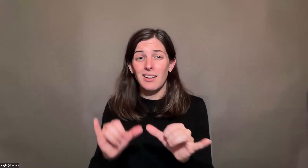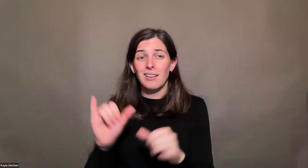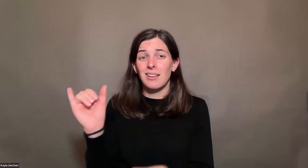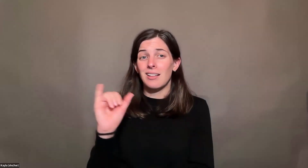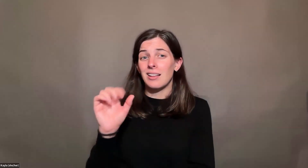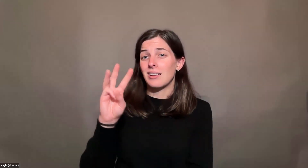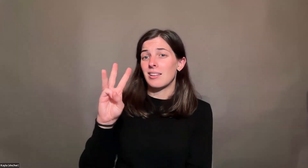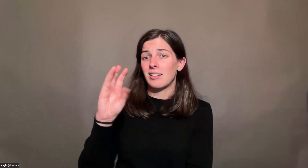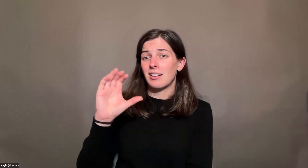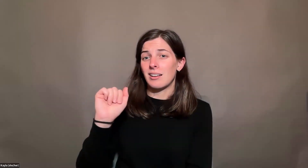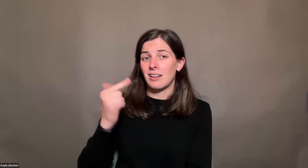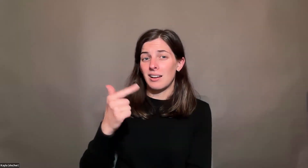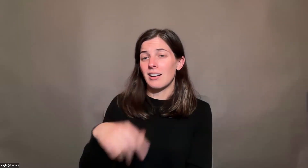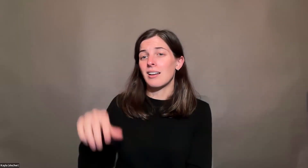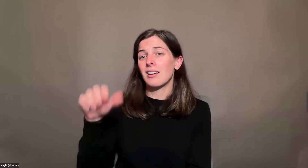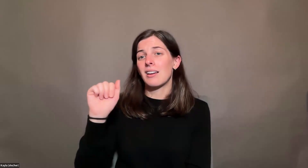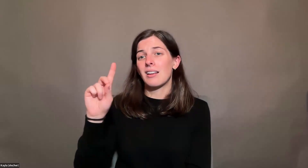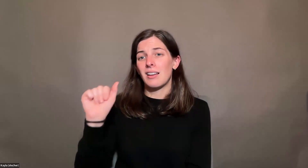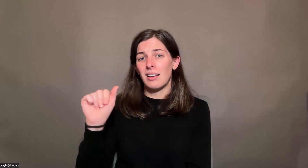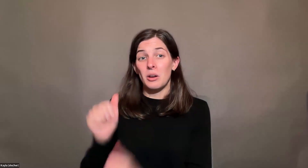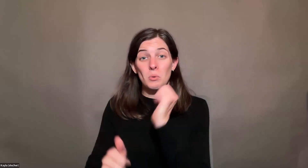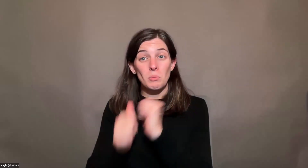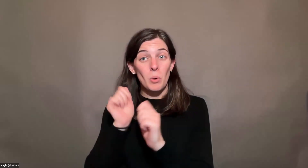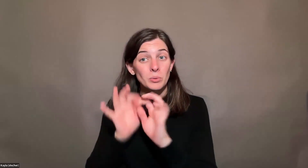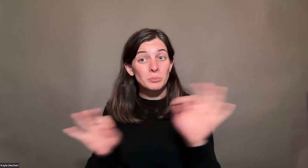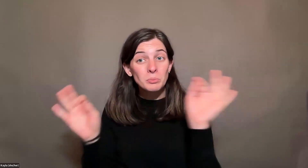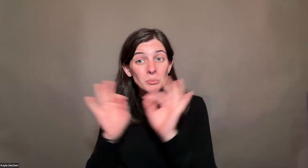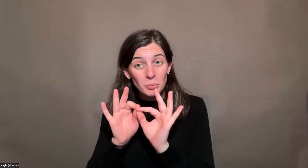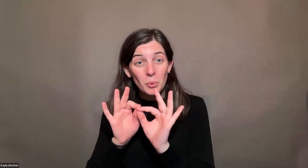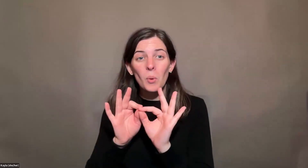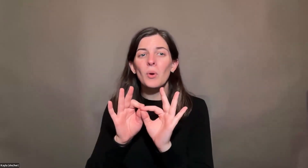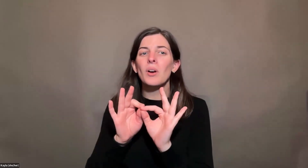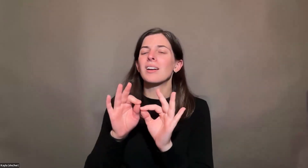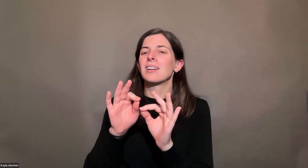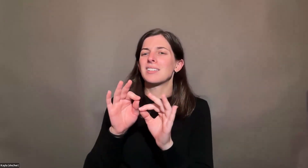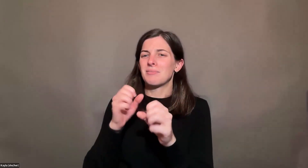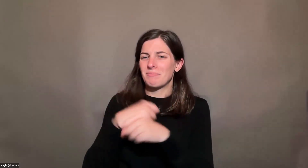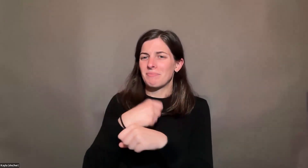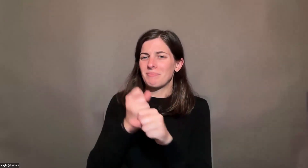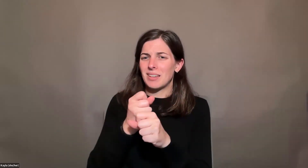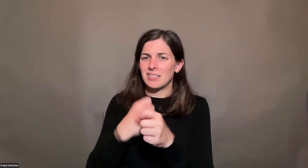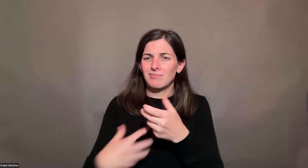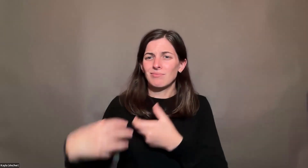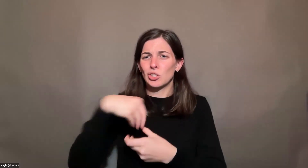and ADA. And most importantly, it is actually creating some inclusive experience. So